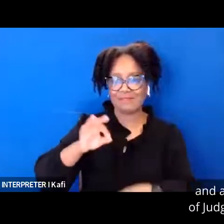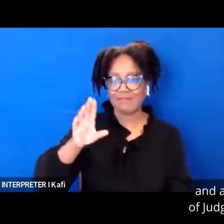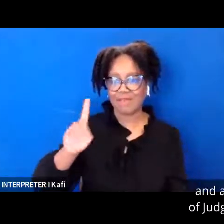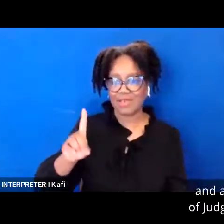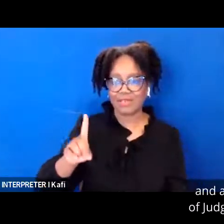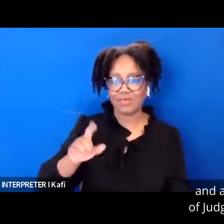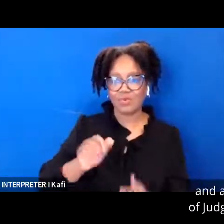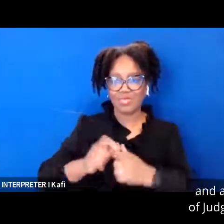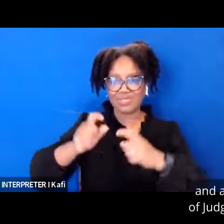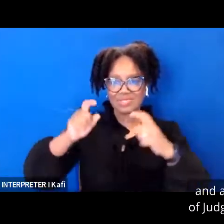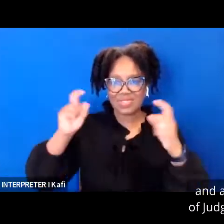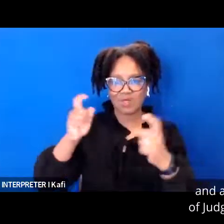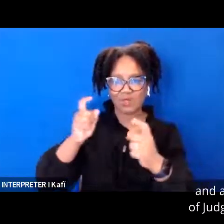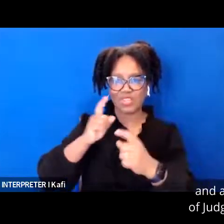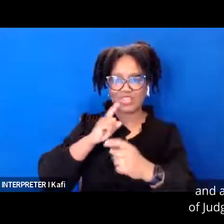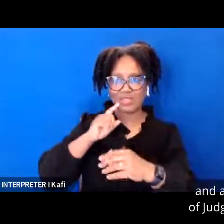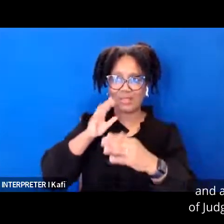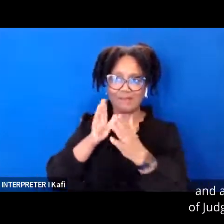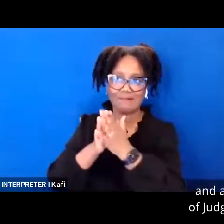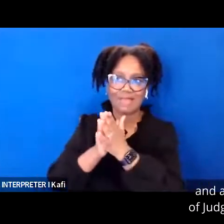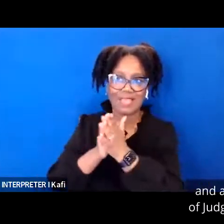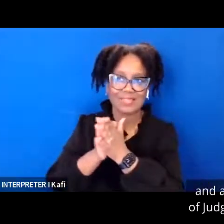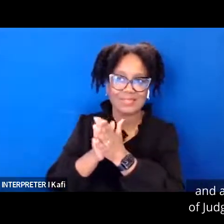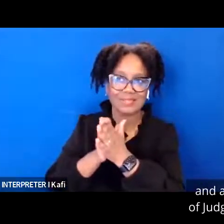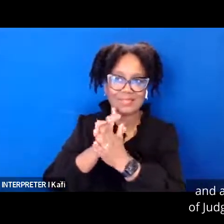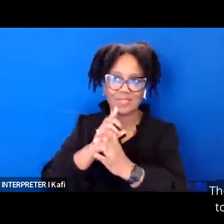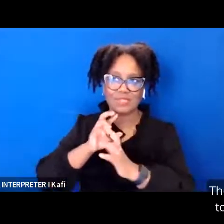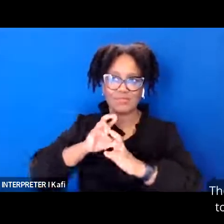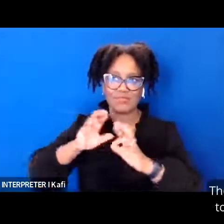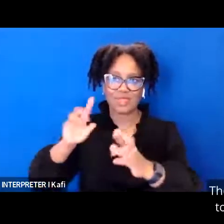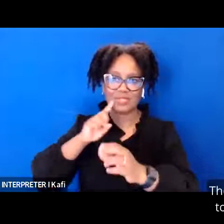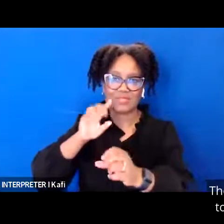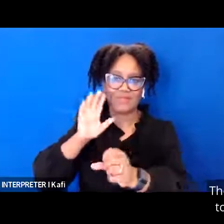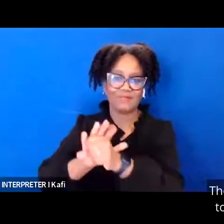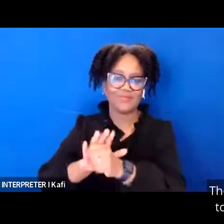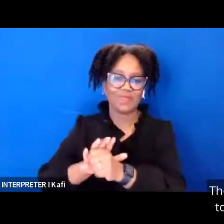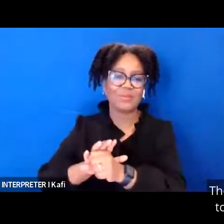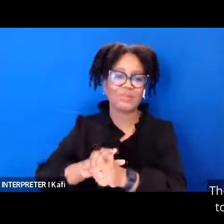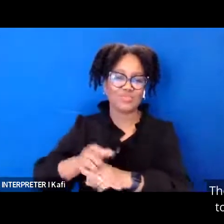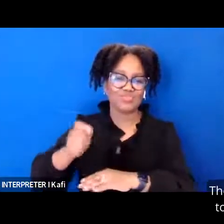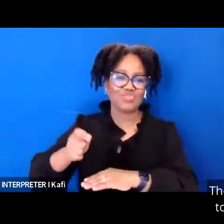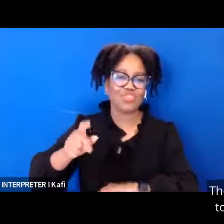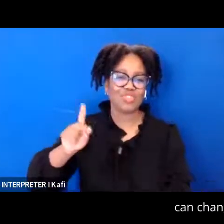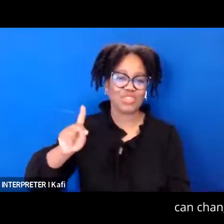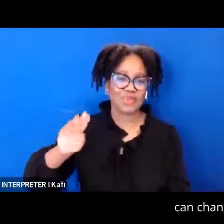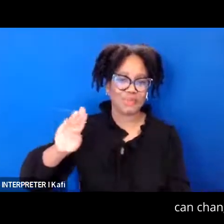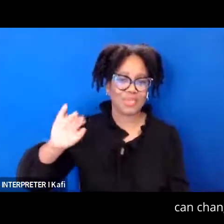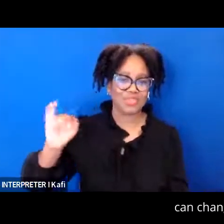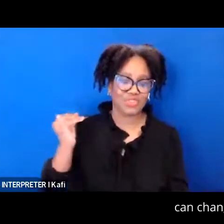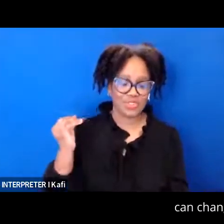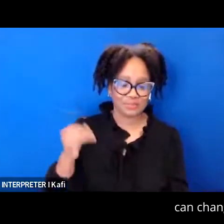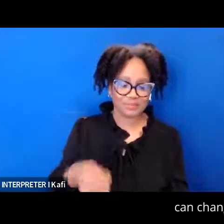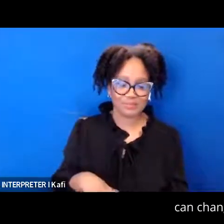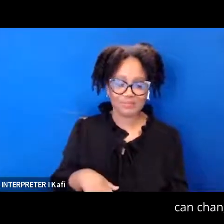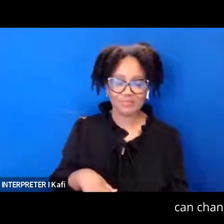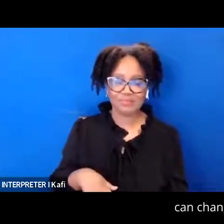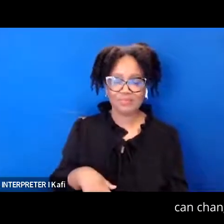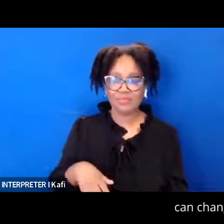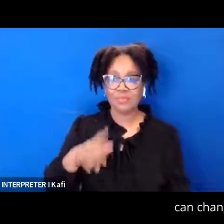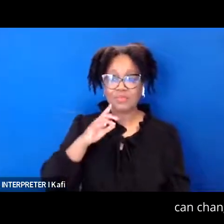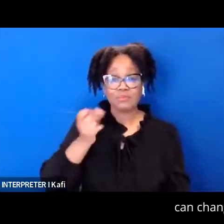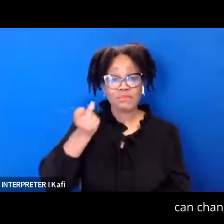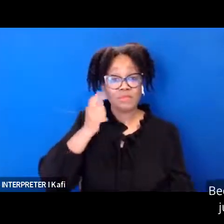confirmation of judge katanji brown jackson the addition of a justice to the supreme court can change its balance and